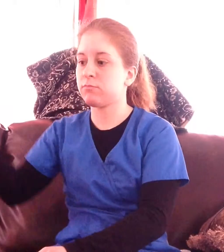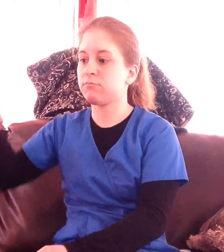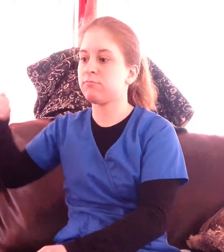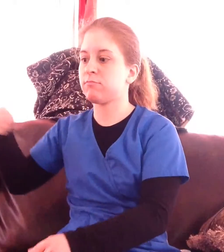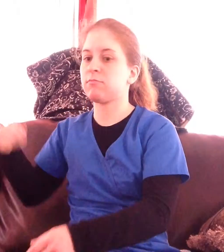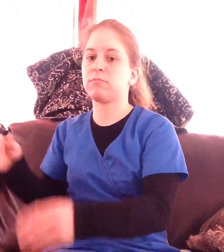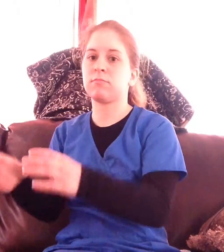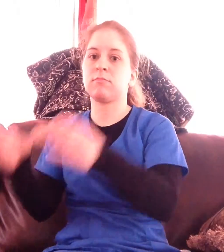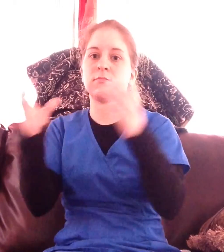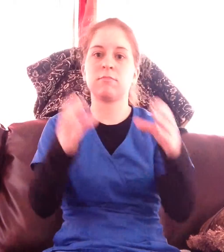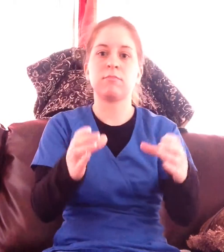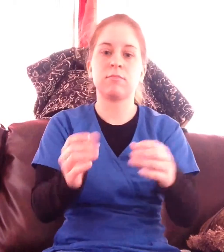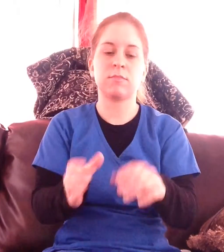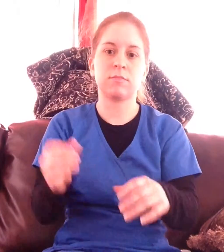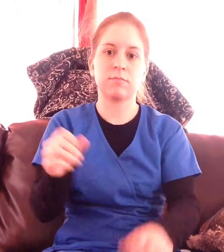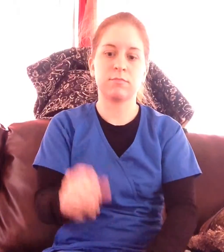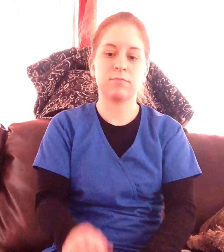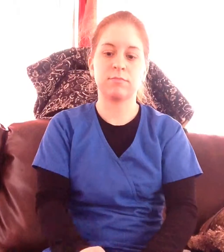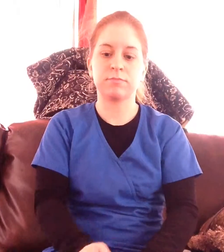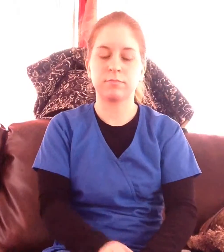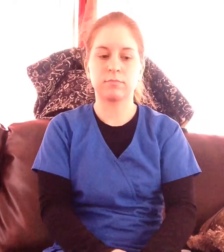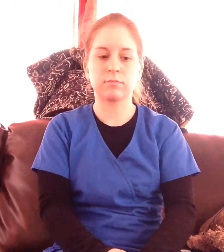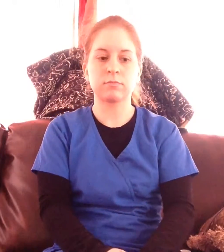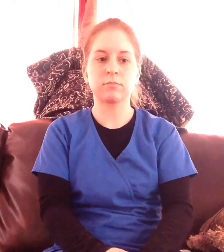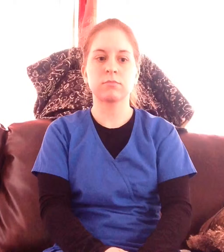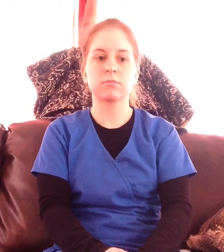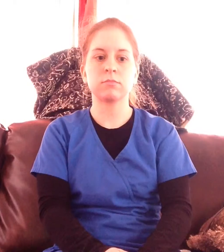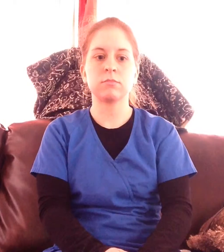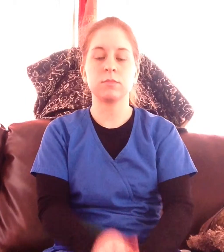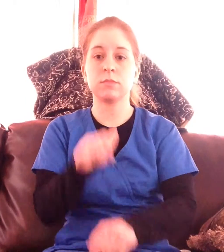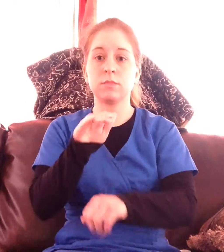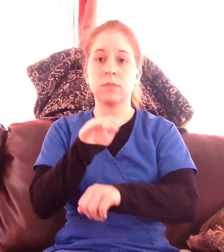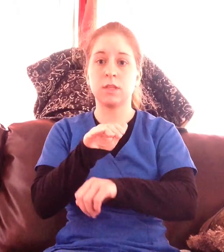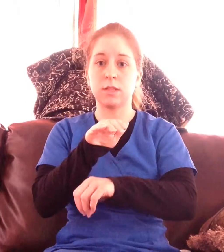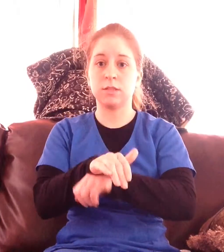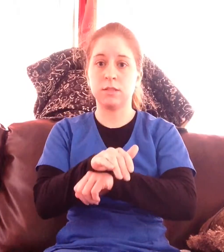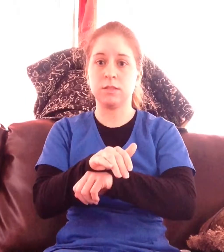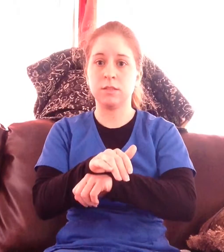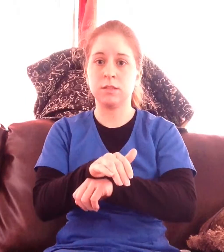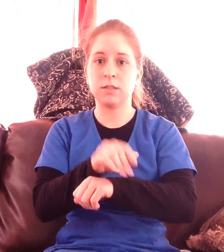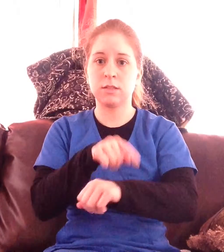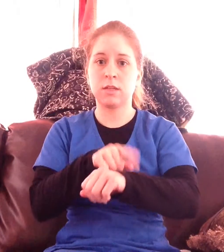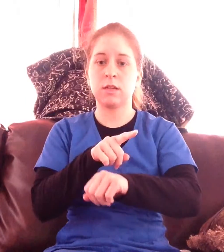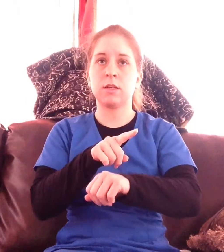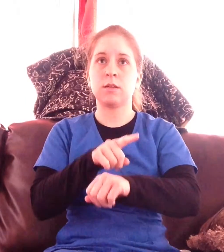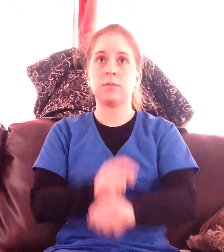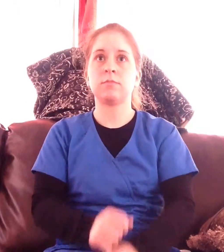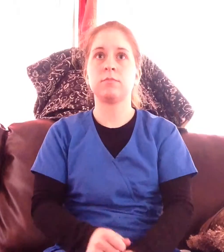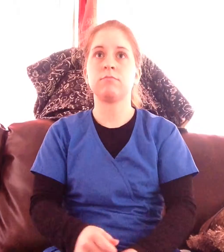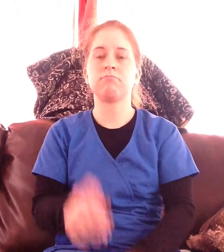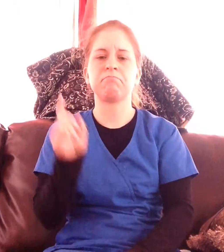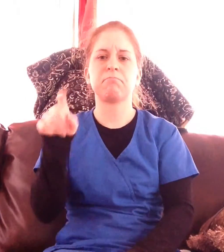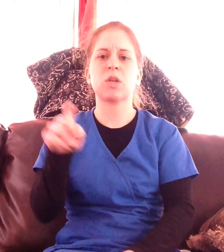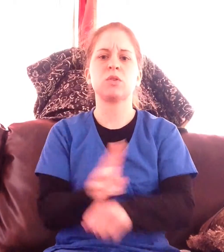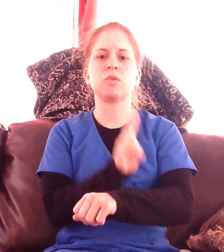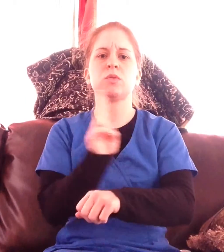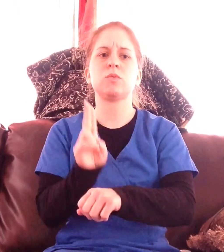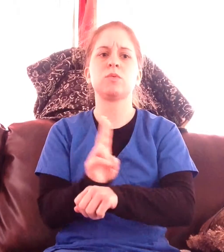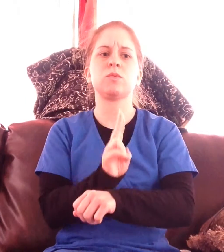At night time, we all had to use a paraffin lamp to light the room, and then a candle we